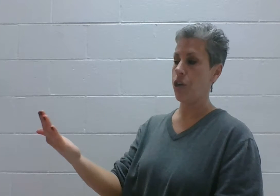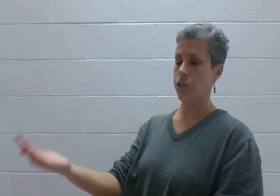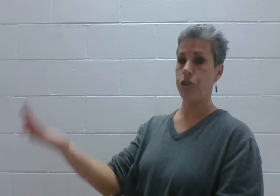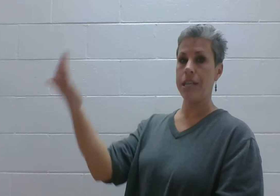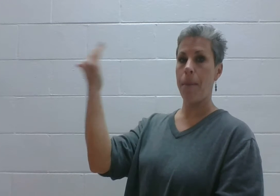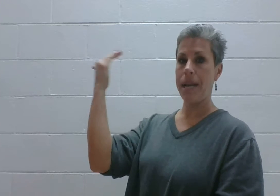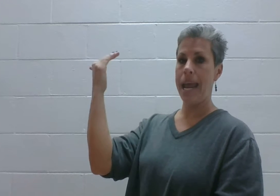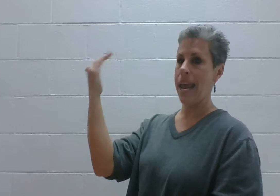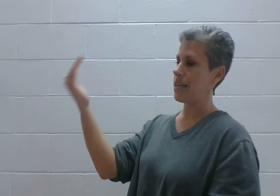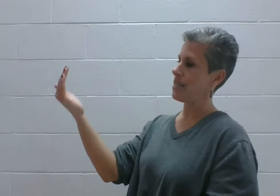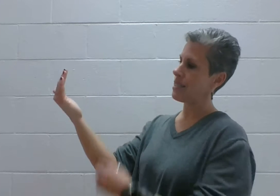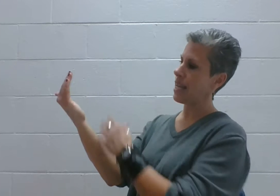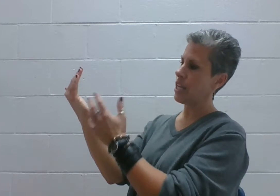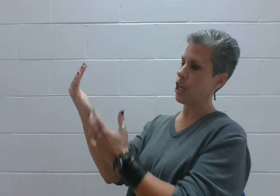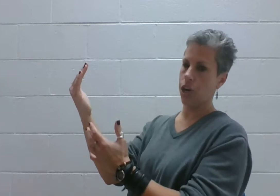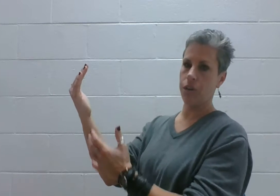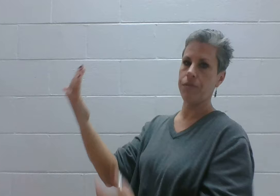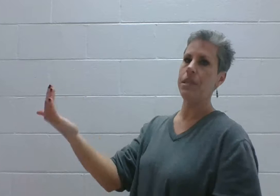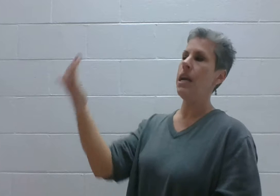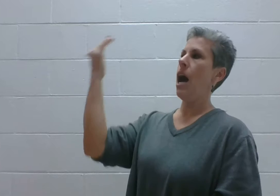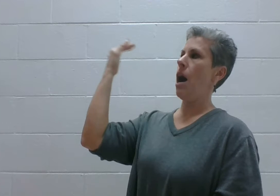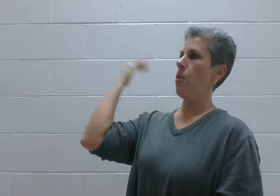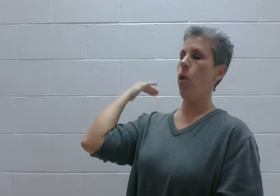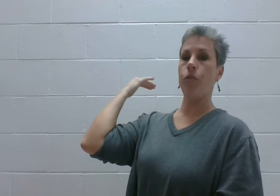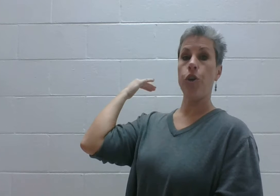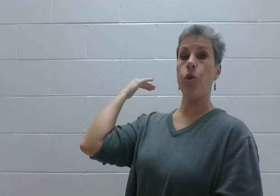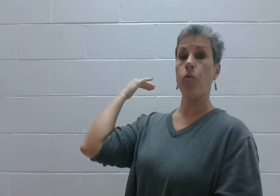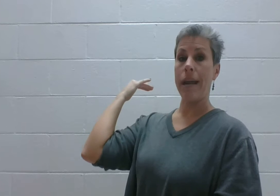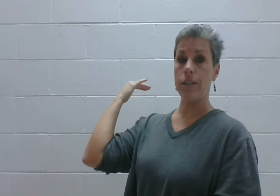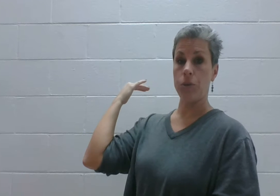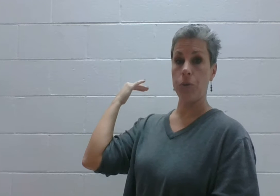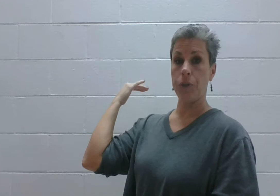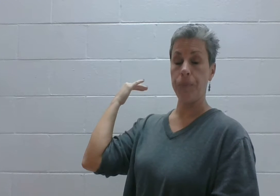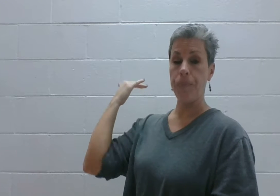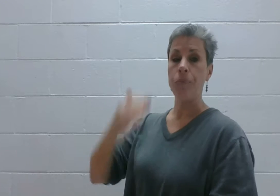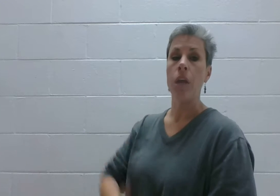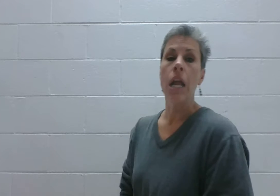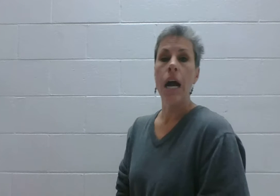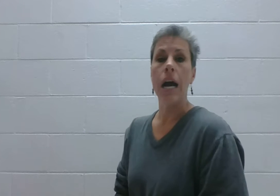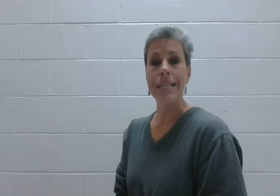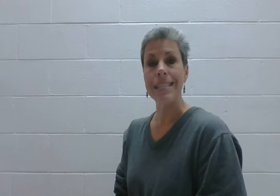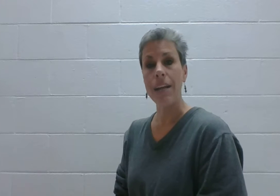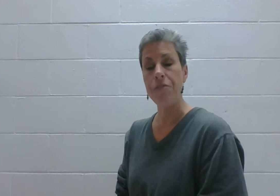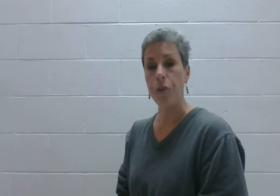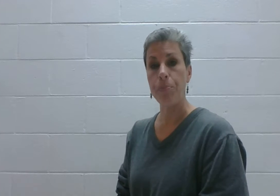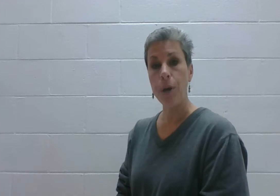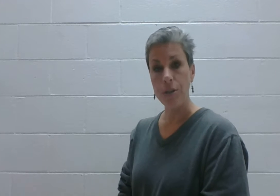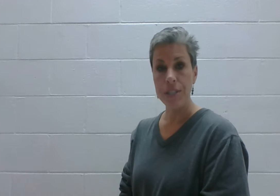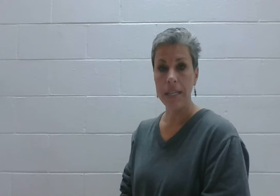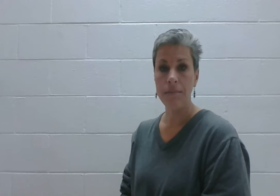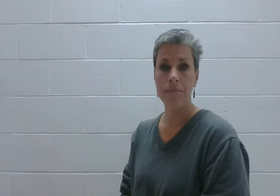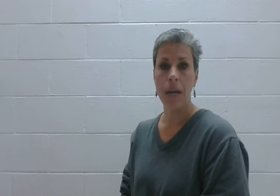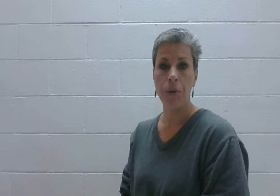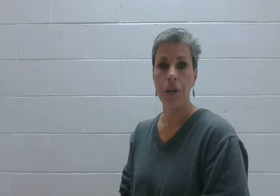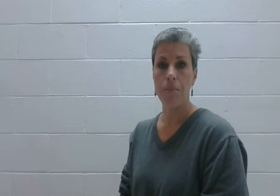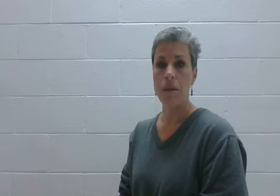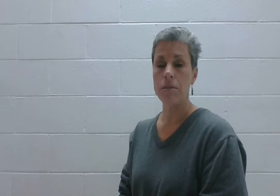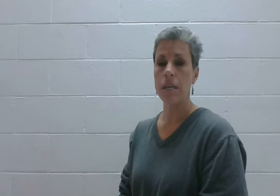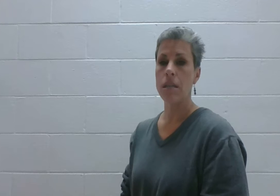It's your dominant hand slightly curved over your right shoulder. The sign for person that we're going to be using in the